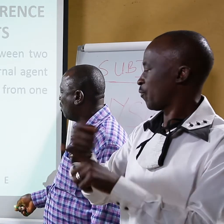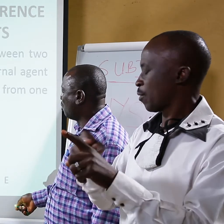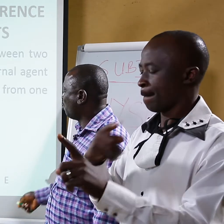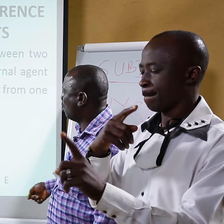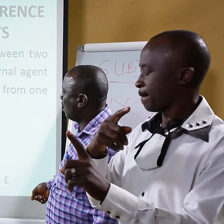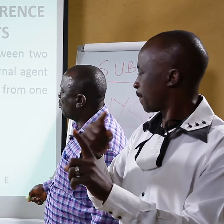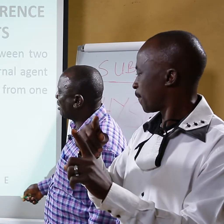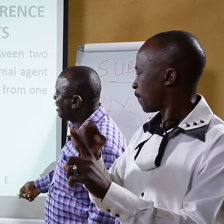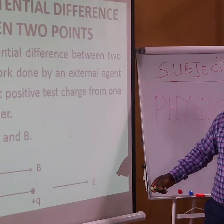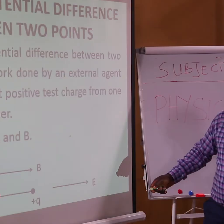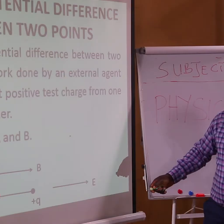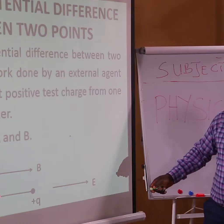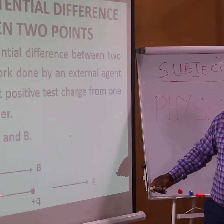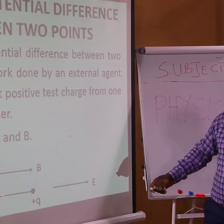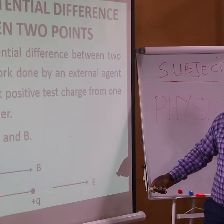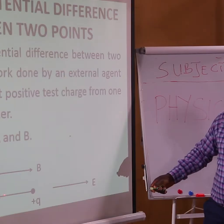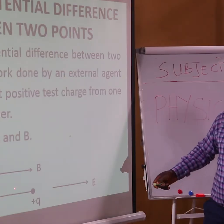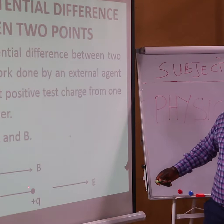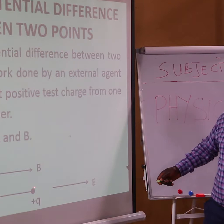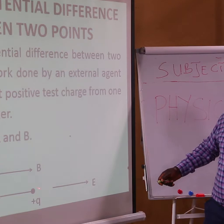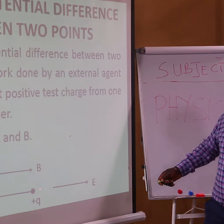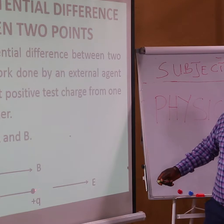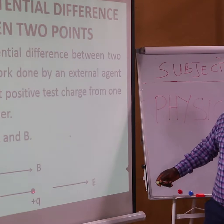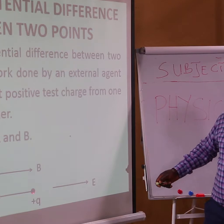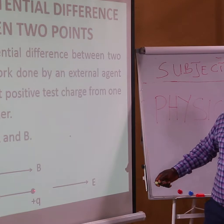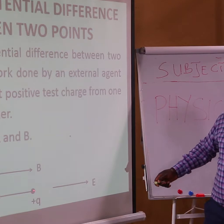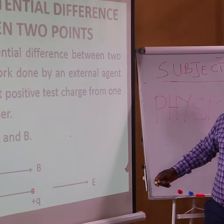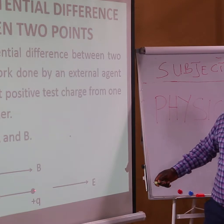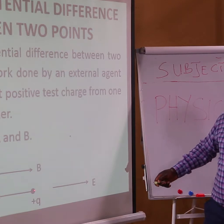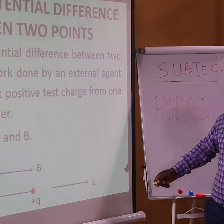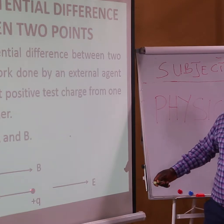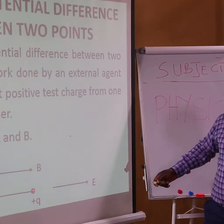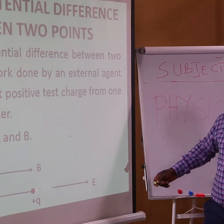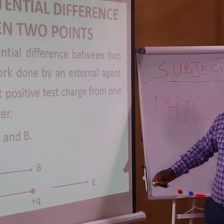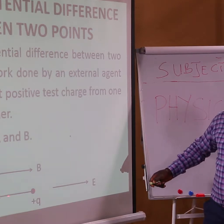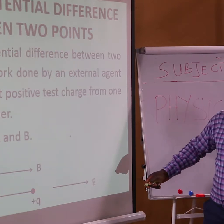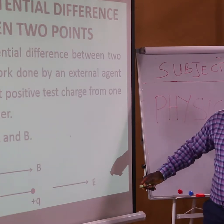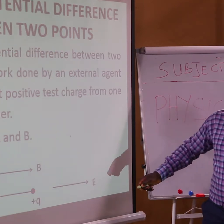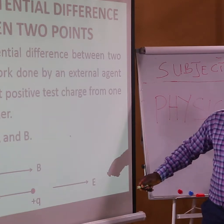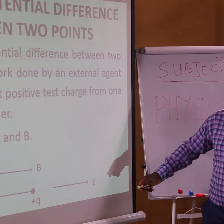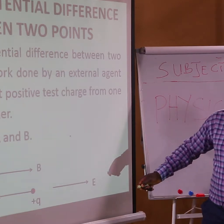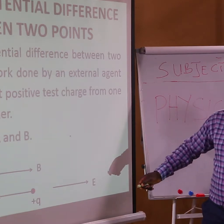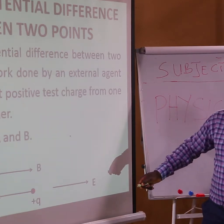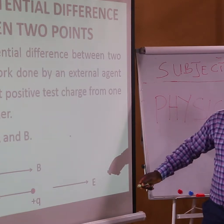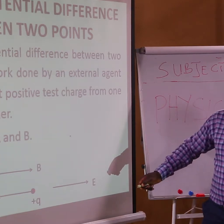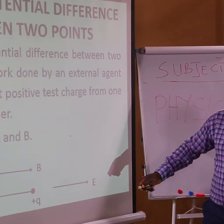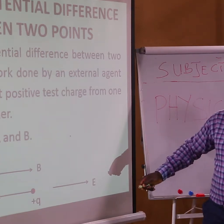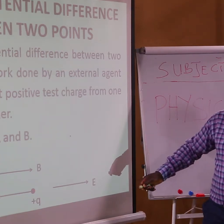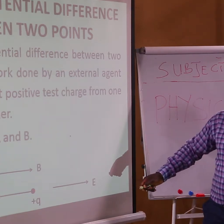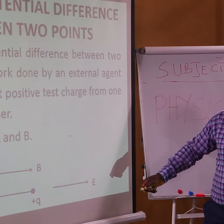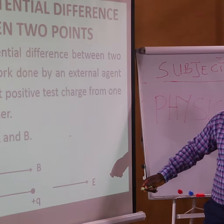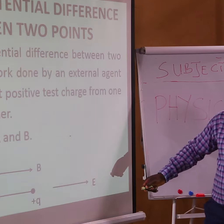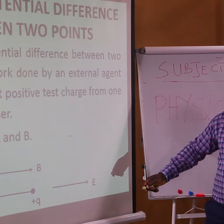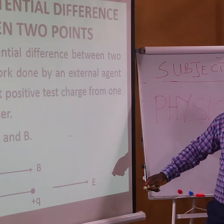plus small q. But this arrow here is showing us that this charge is being moved towards